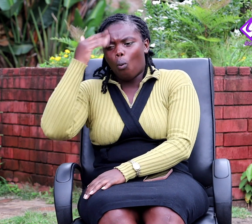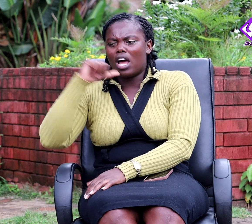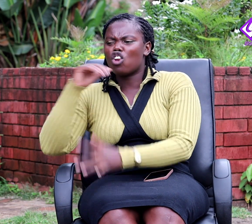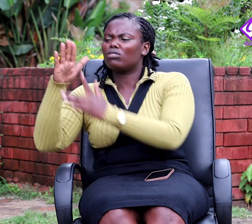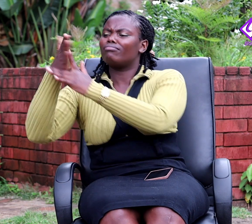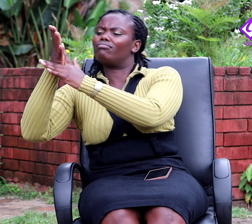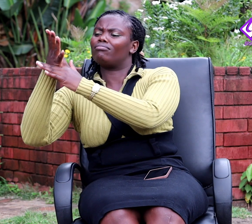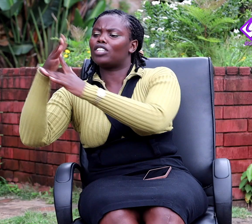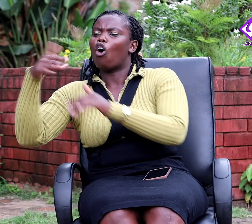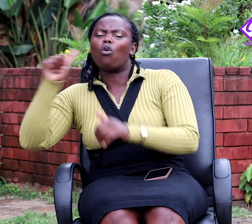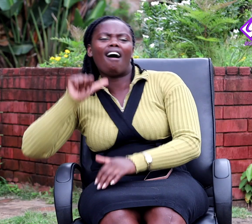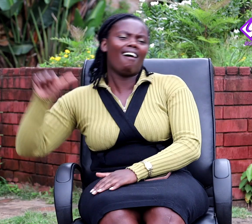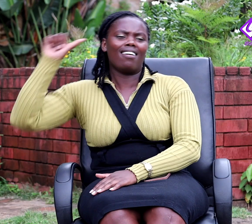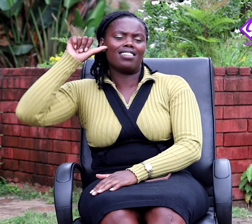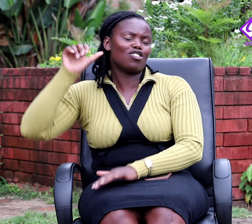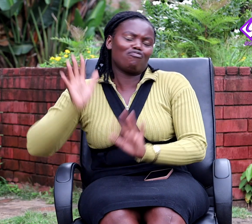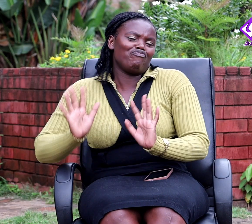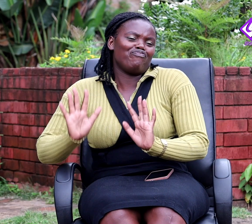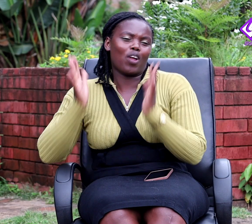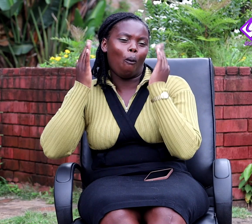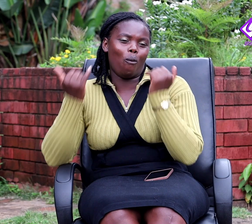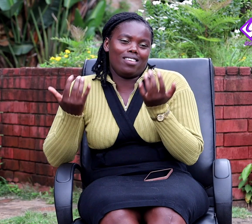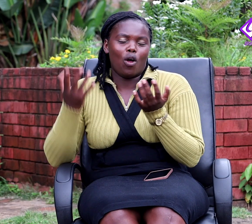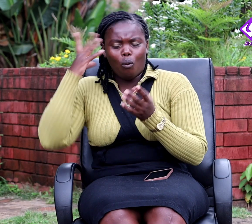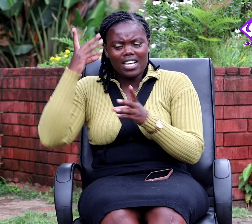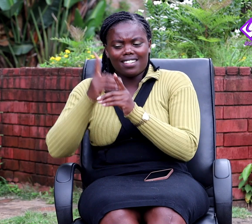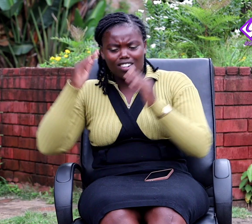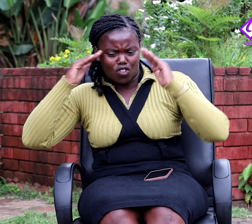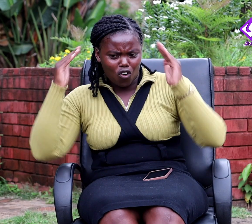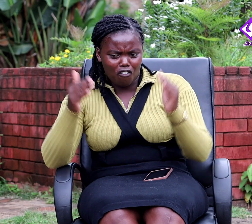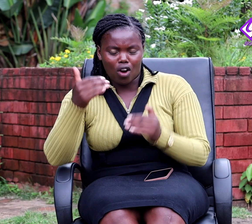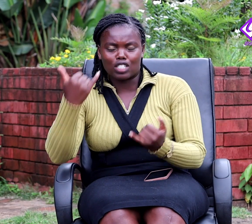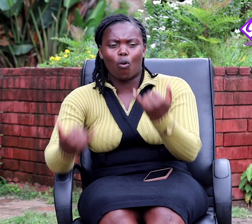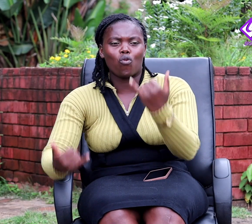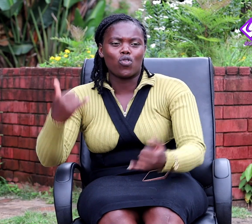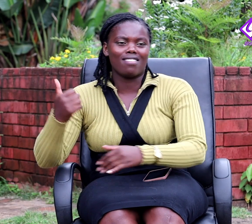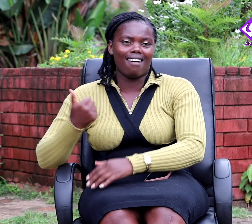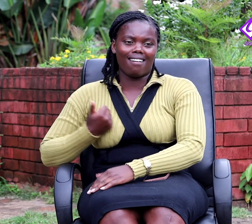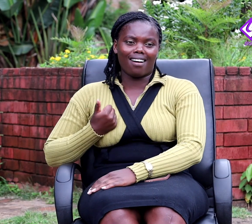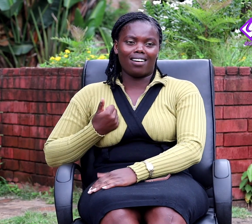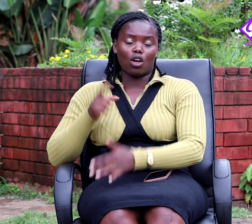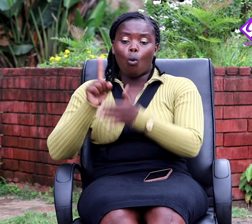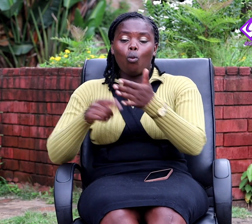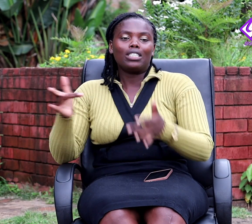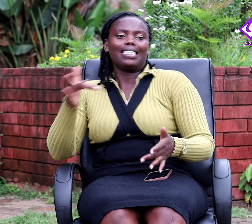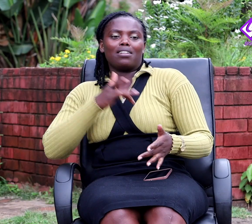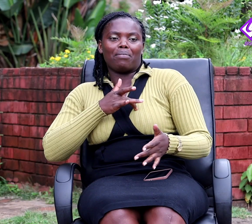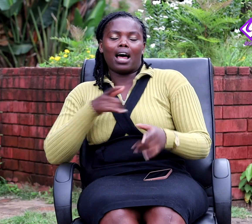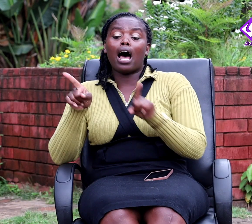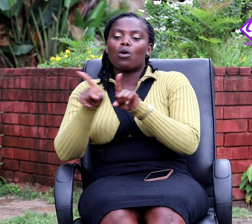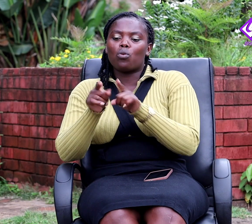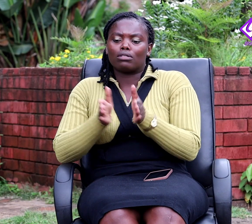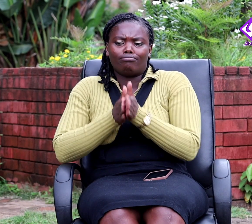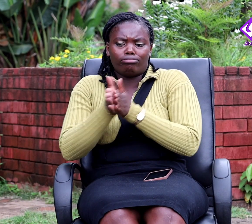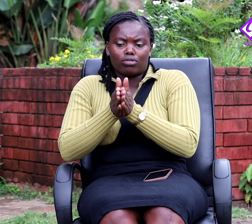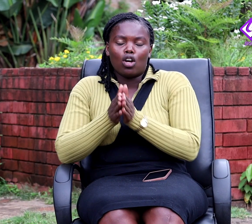they are very young? Because most of the time we find that young people are always disadvantaged, especially